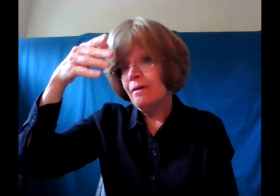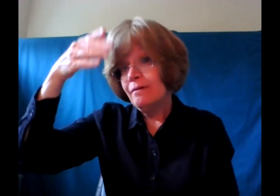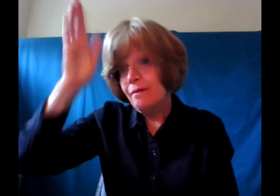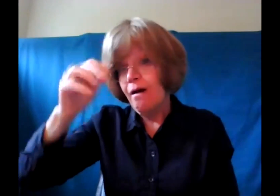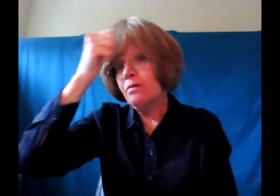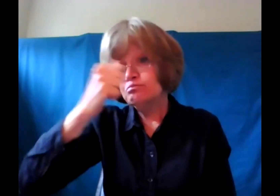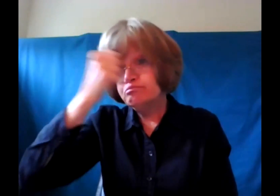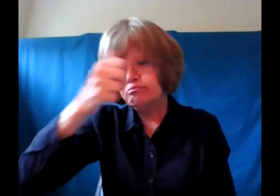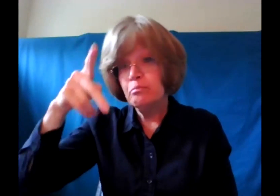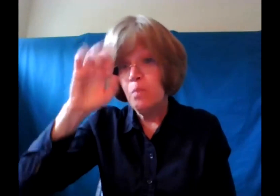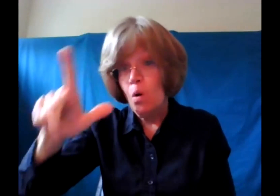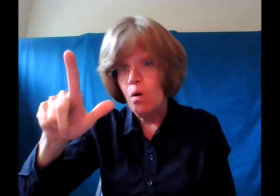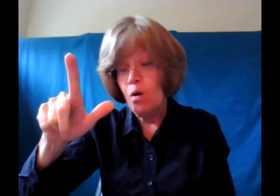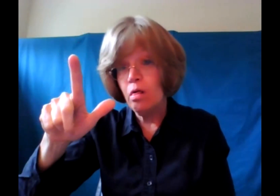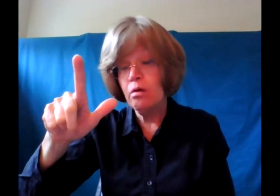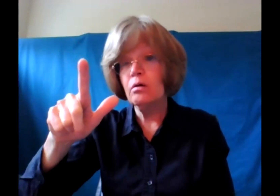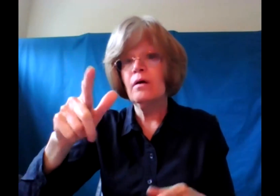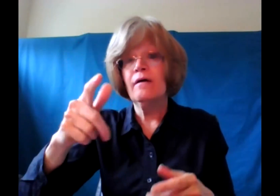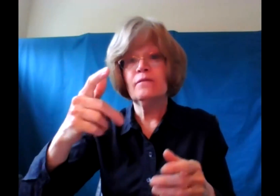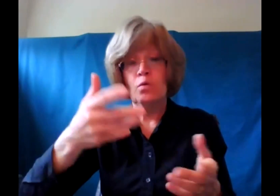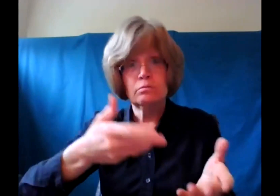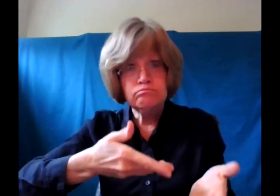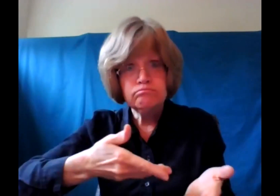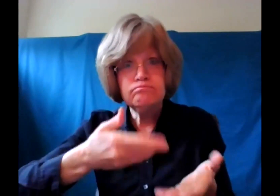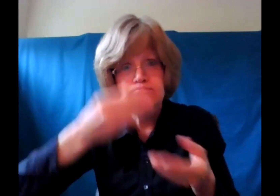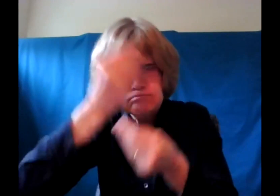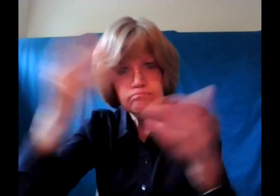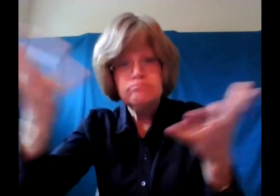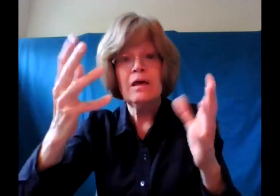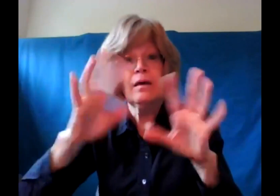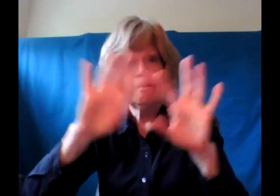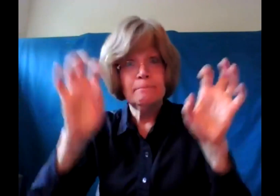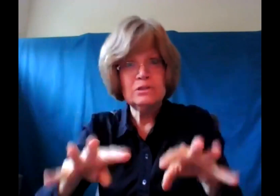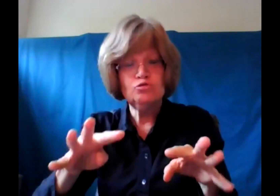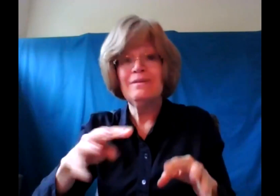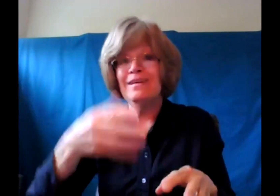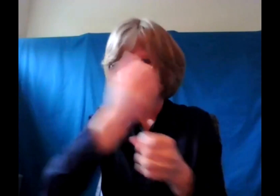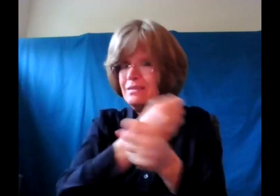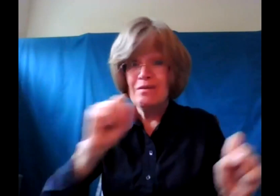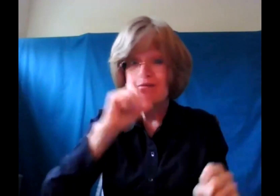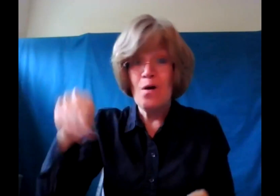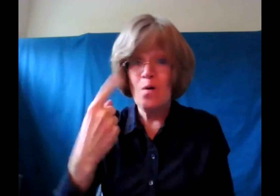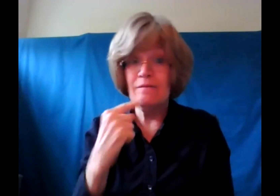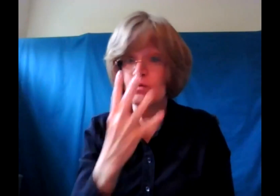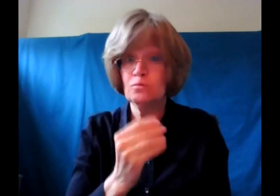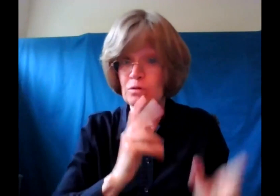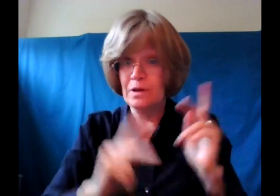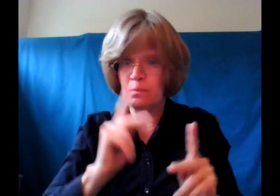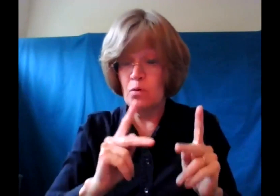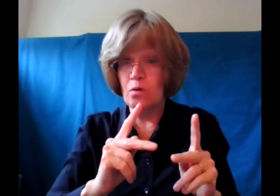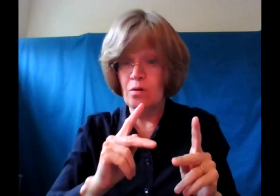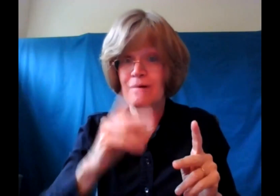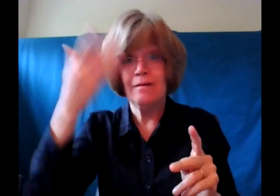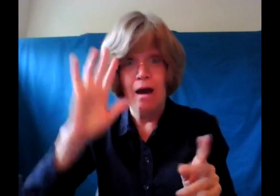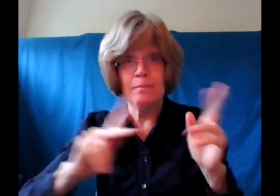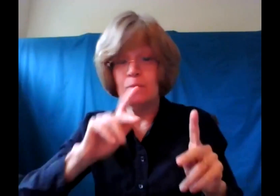the mystery that salvation was not just for the Jews, Being God's people was not